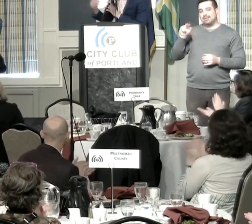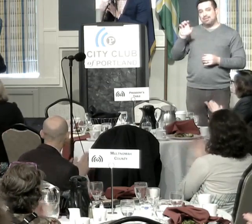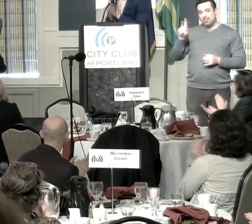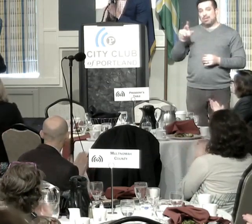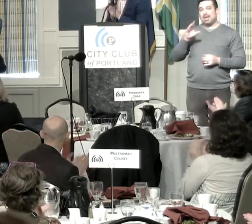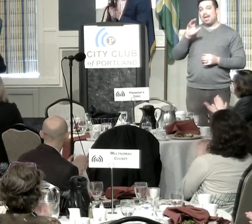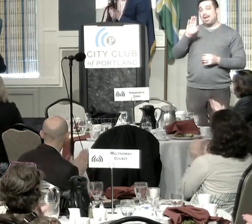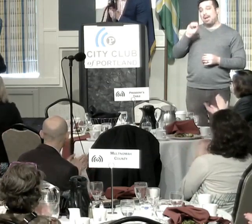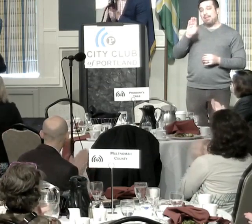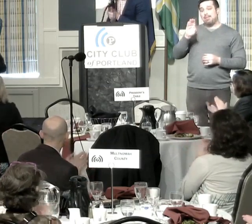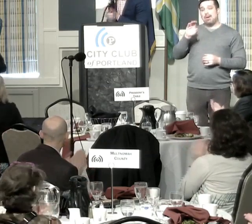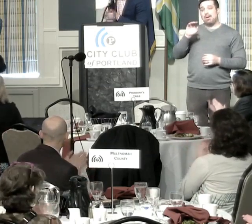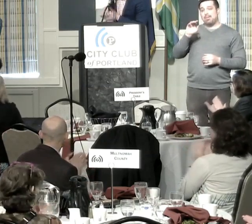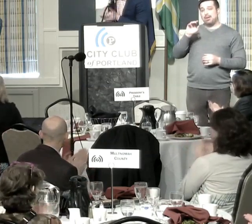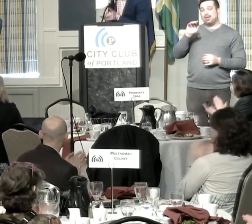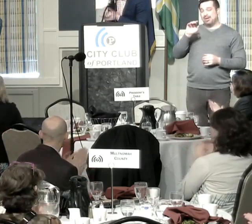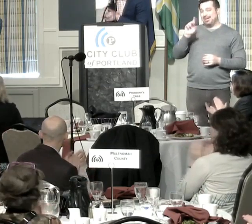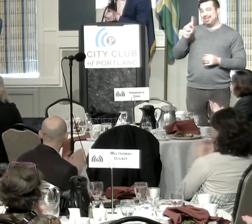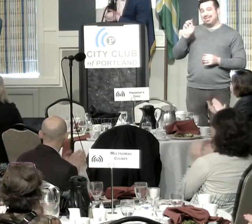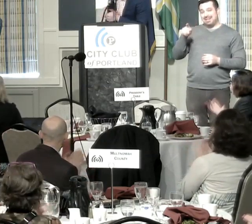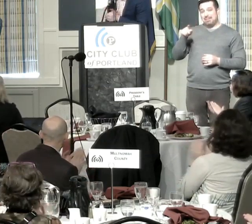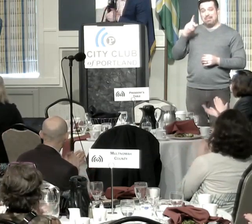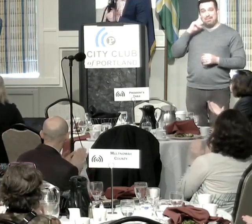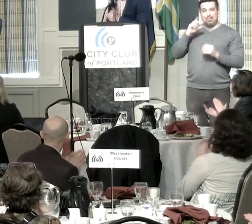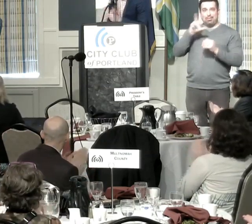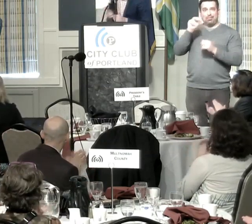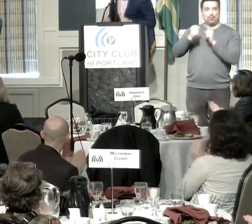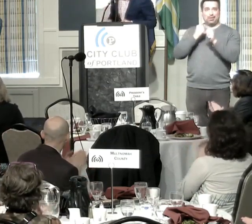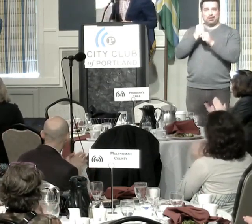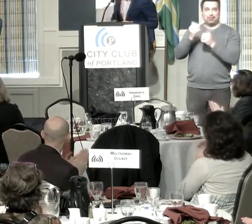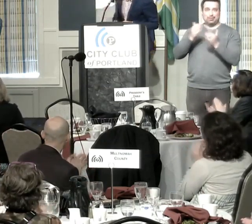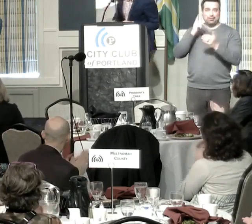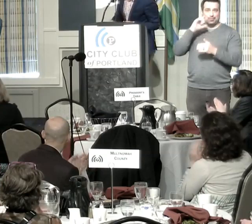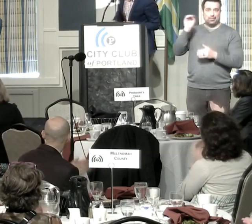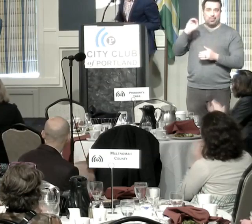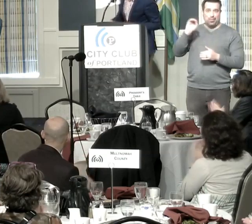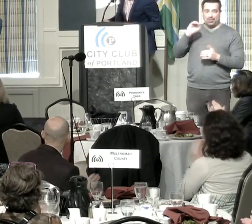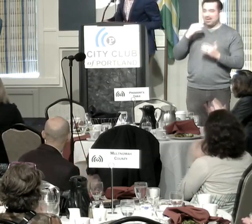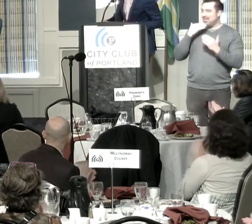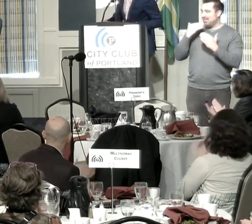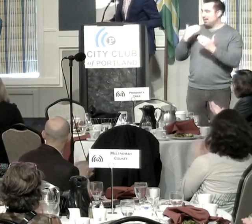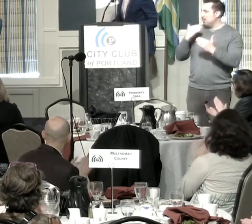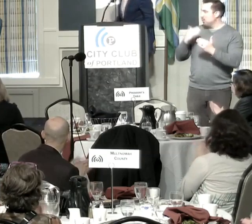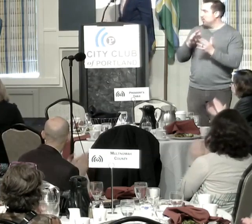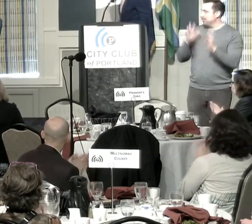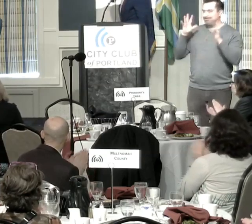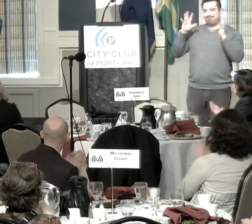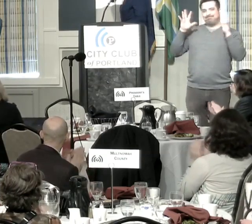Joondeph for sharing insights of more than 30 years of service to Oregon. Thank you.